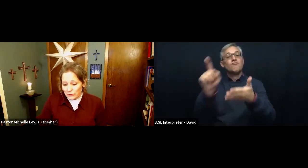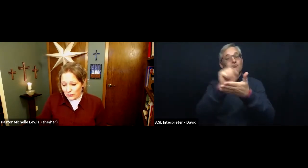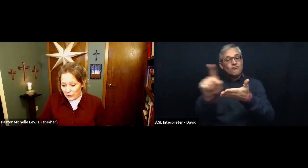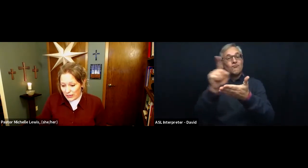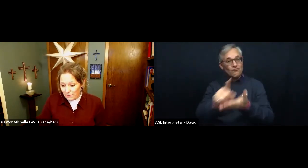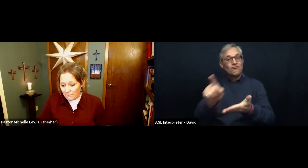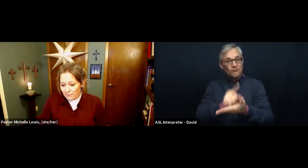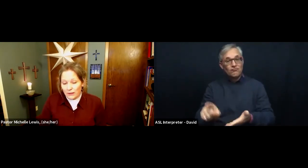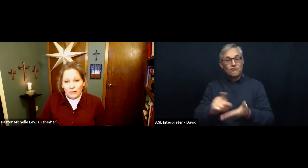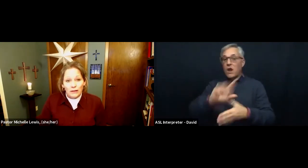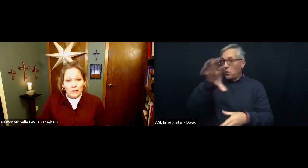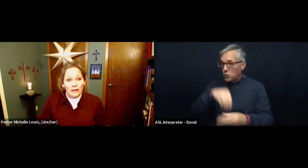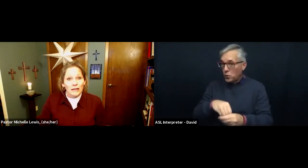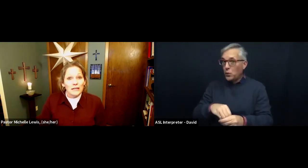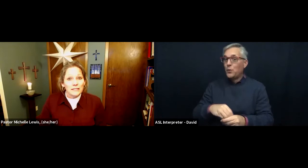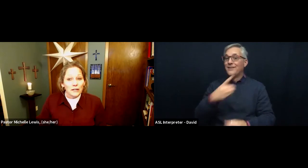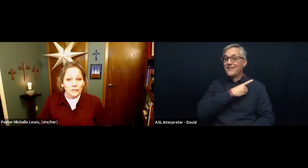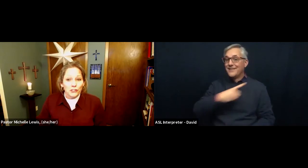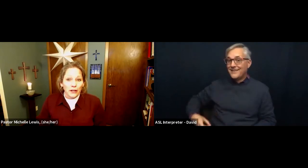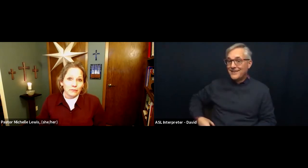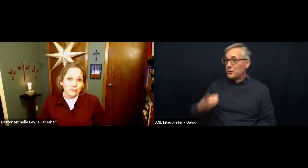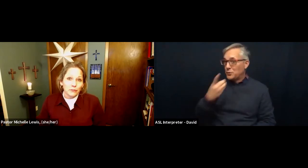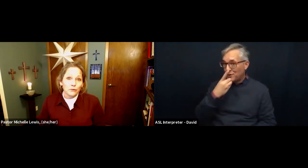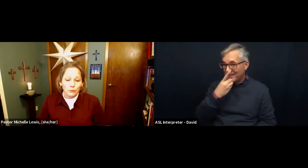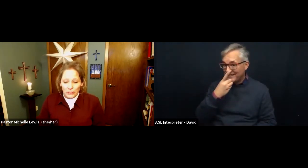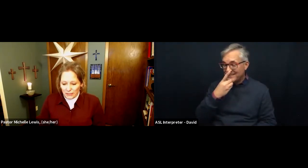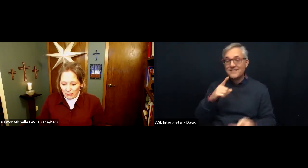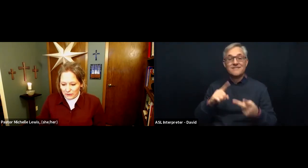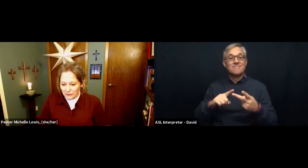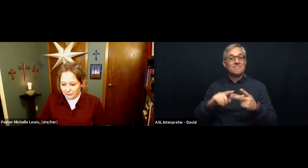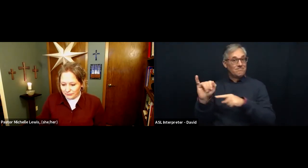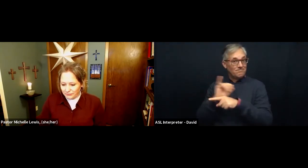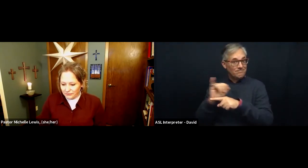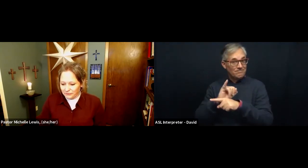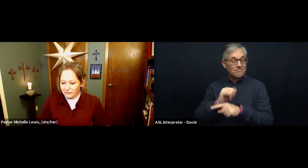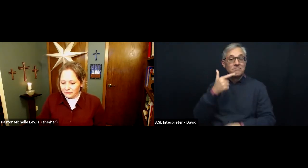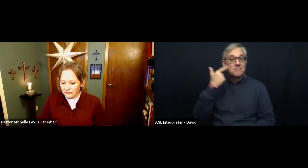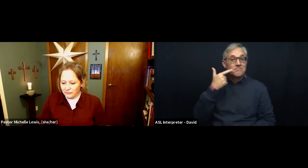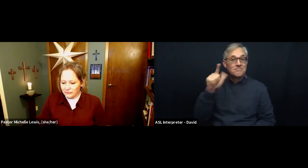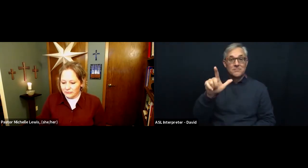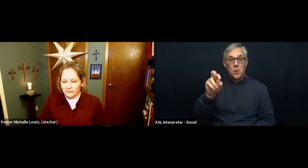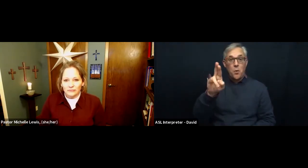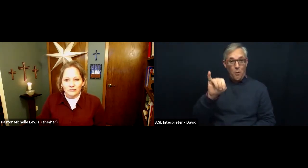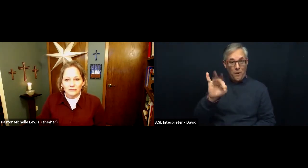intern Lori, and Dr. Jen, who works at Bethel.